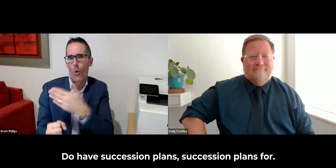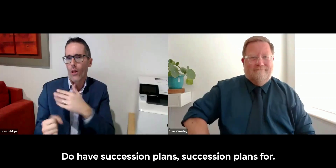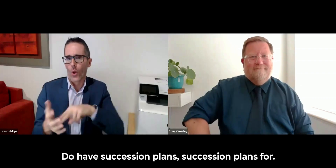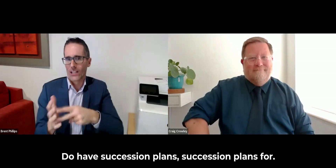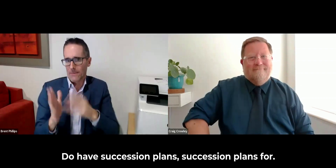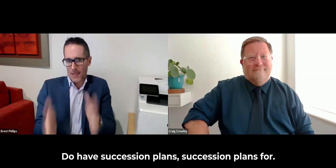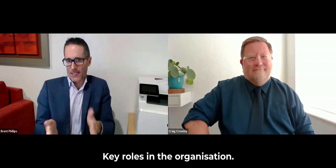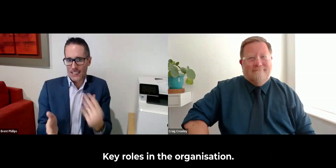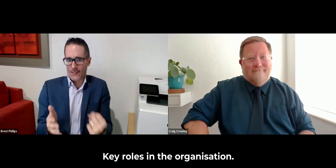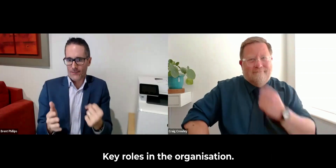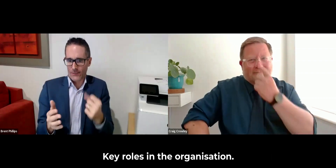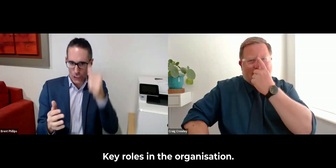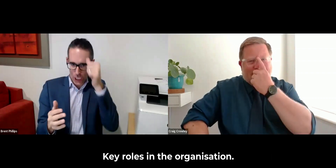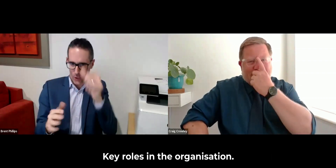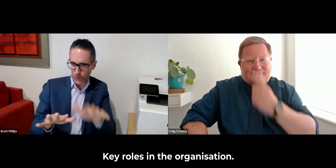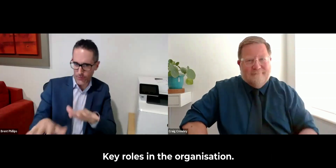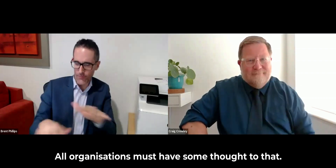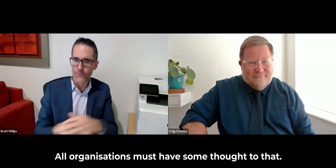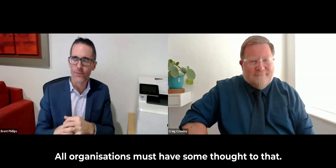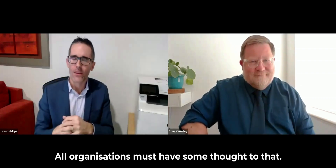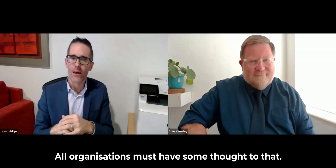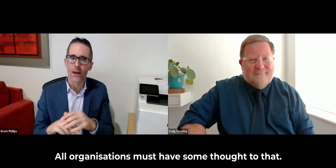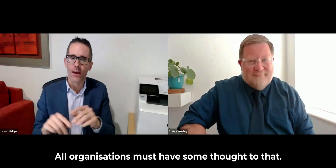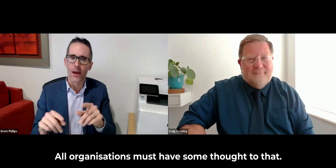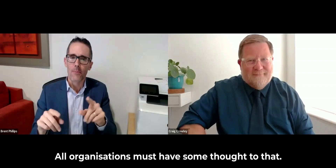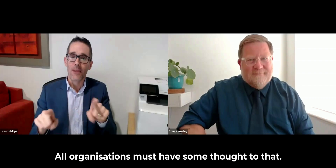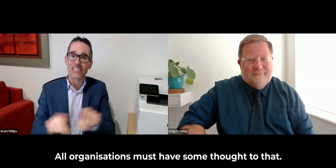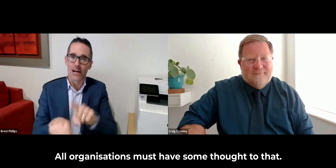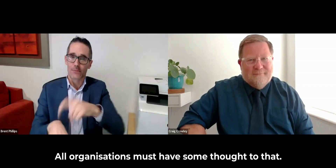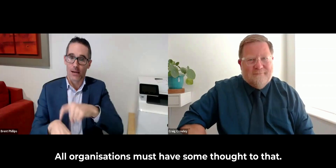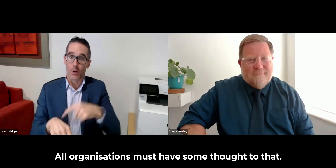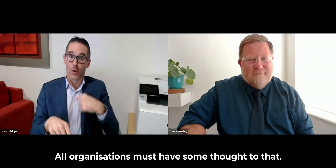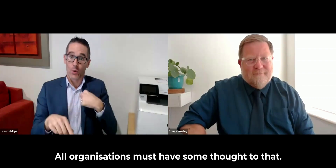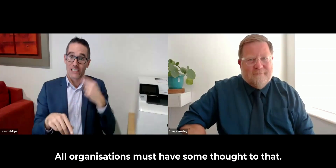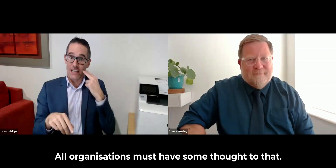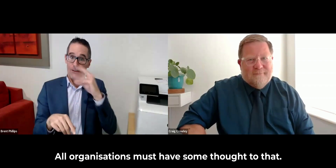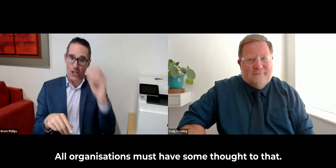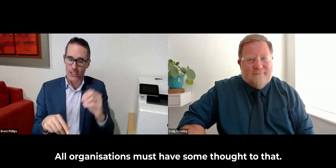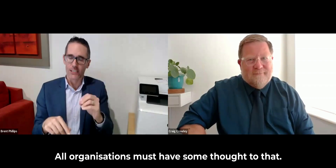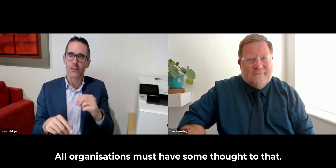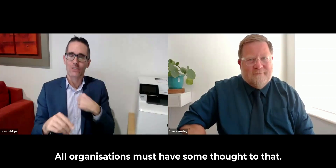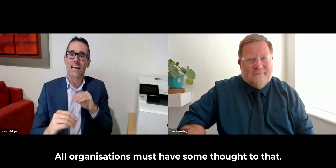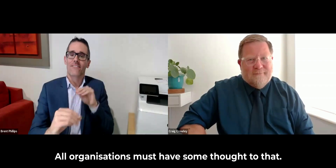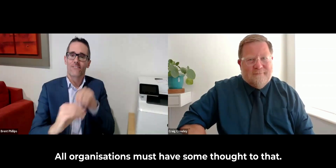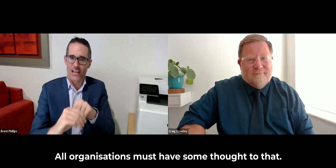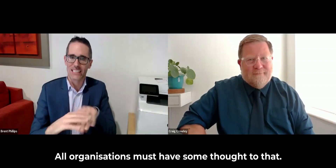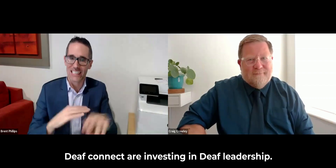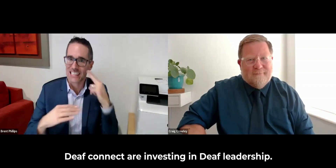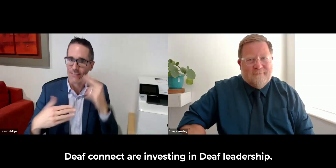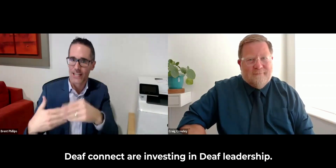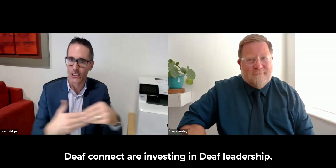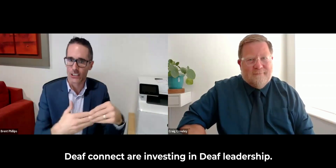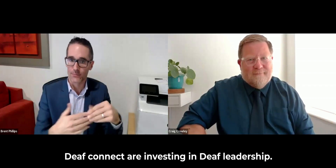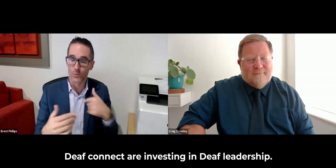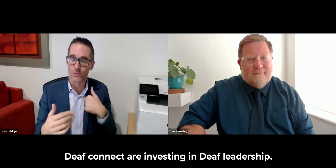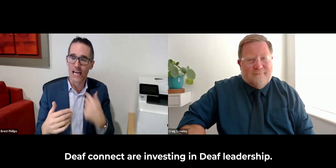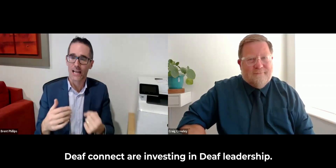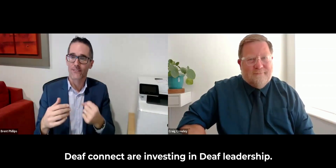succession plans for key roles in the organization. All organizations must have some thought to that. Deaf Connect are investing